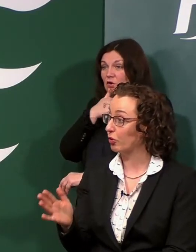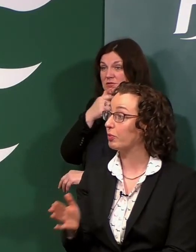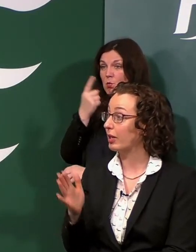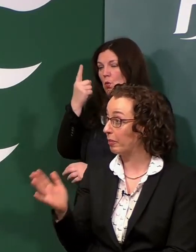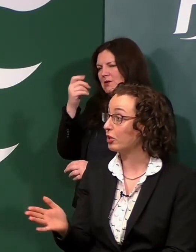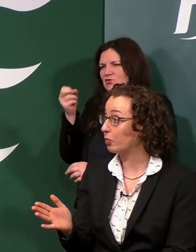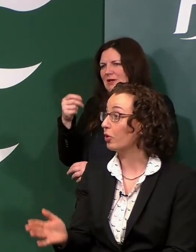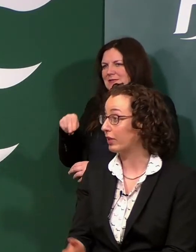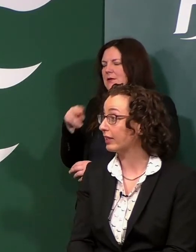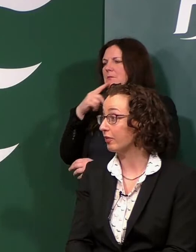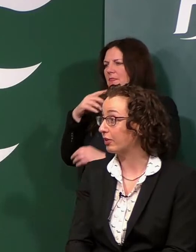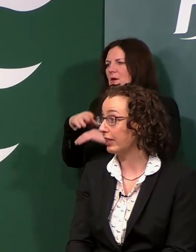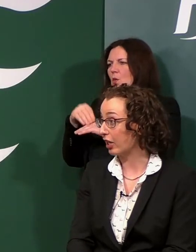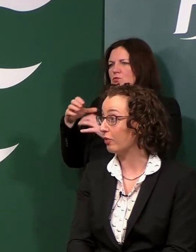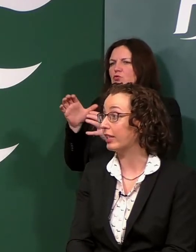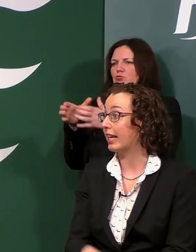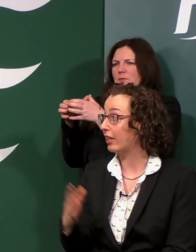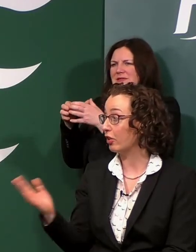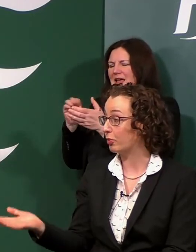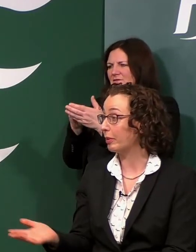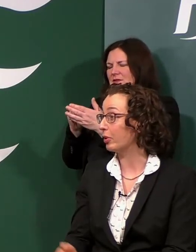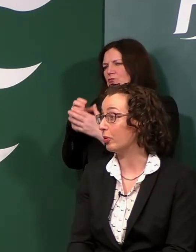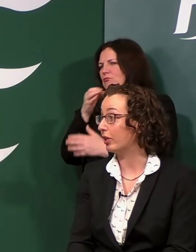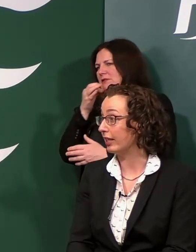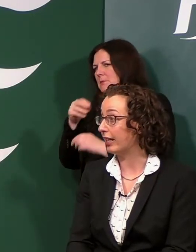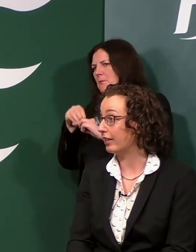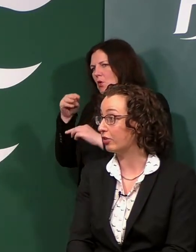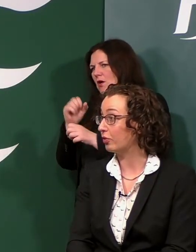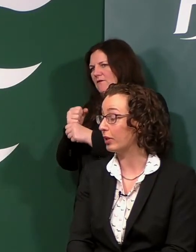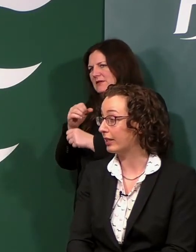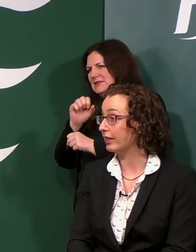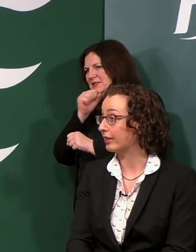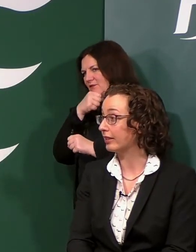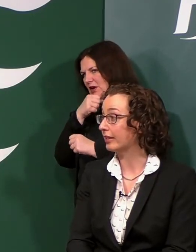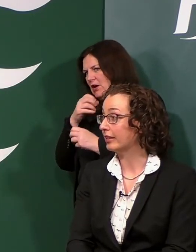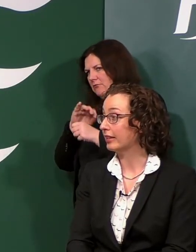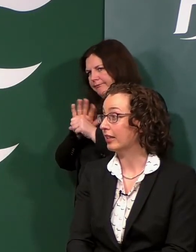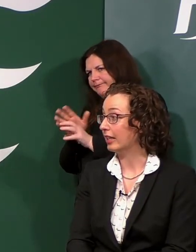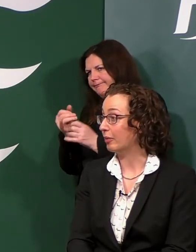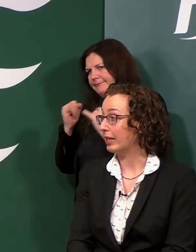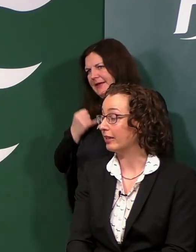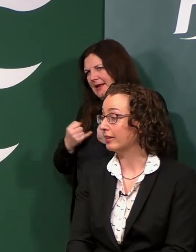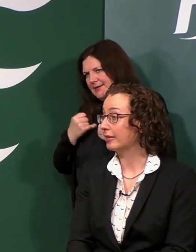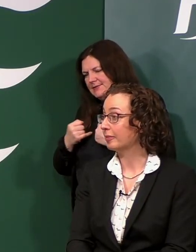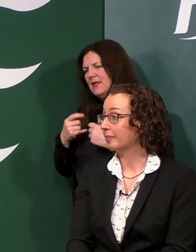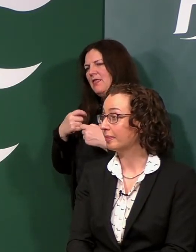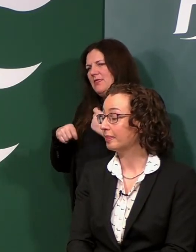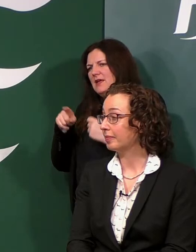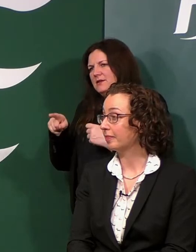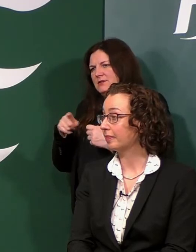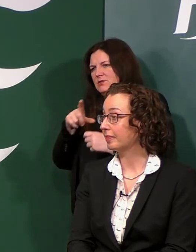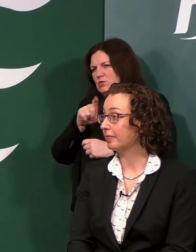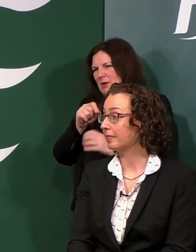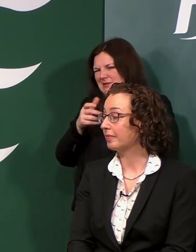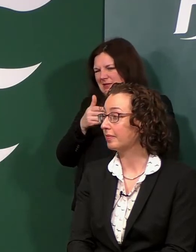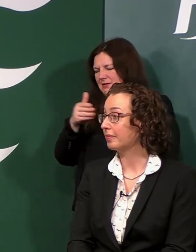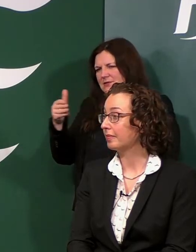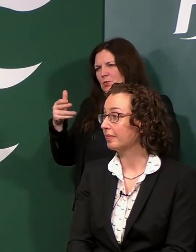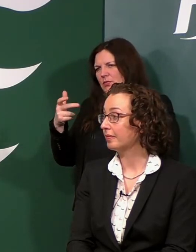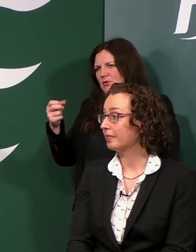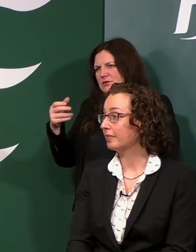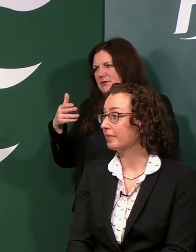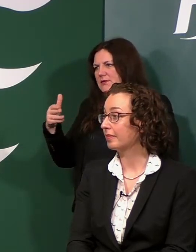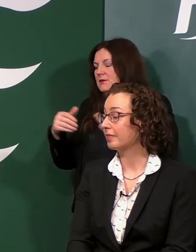older groups are much more at risk of severe COVID than those people who are in their sort of 20s in the main. Just to come back,